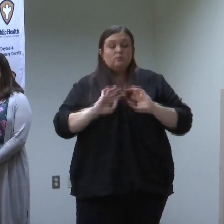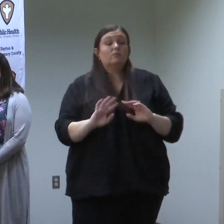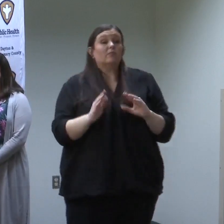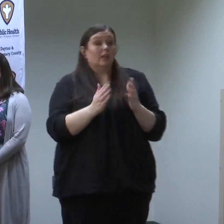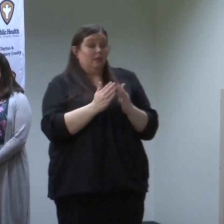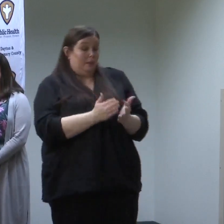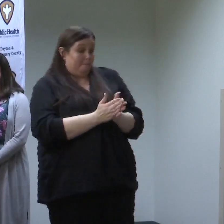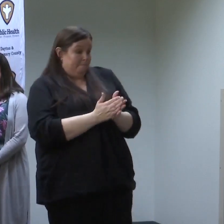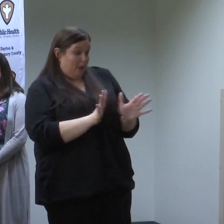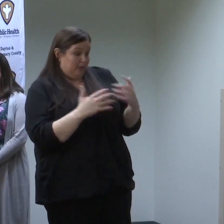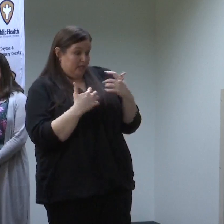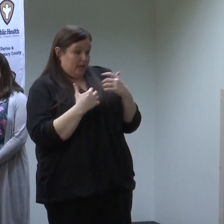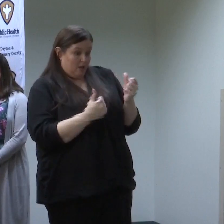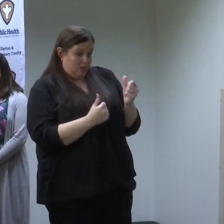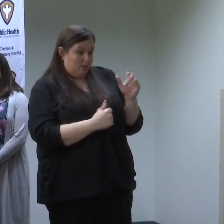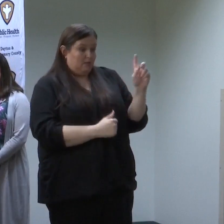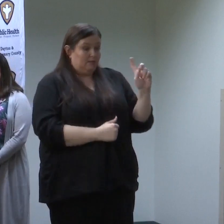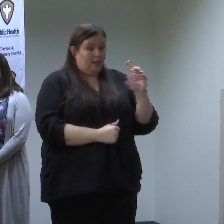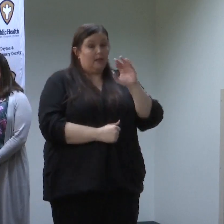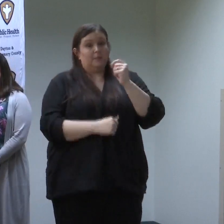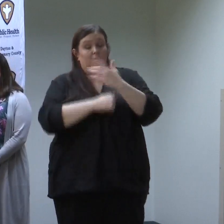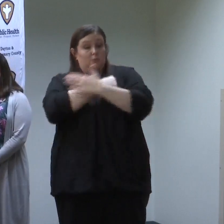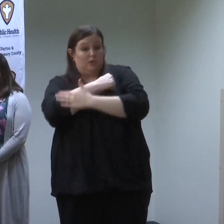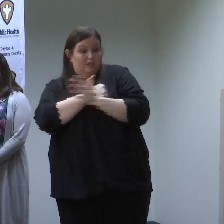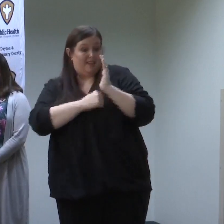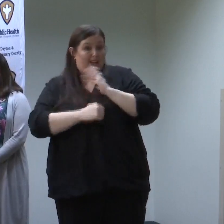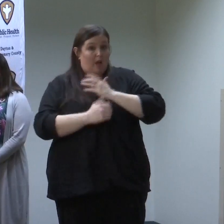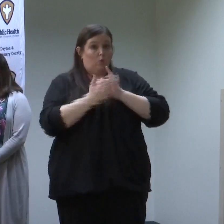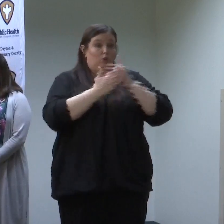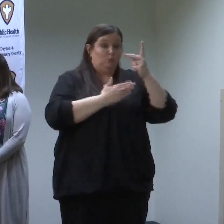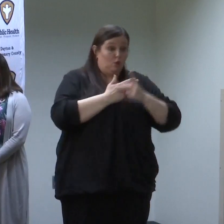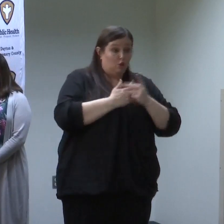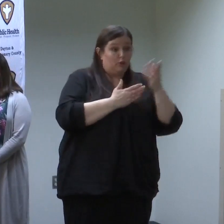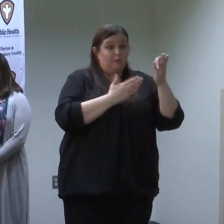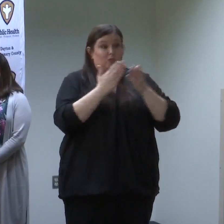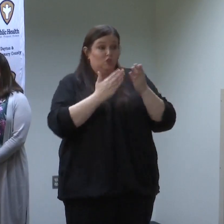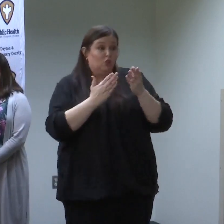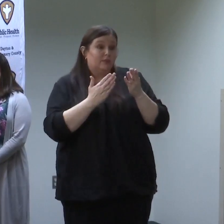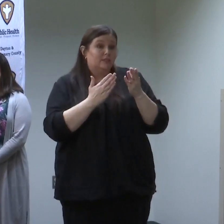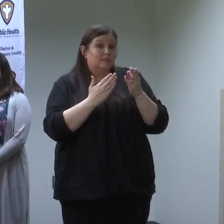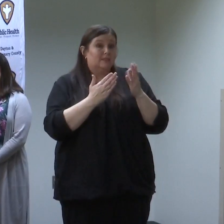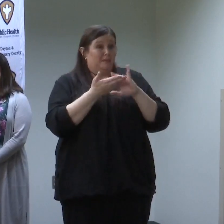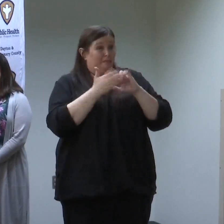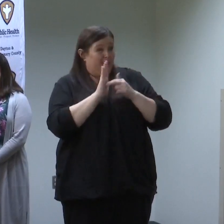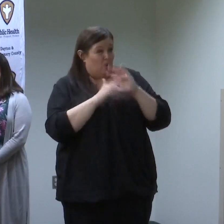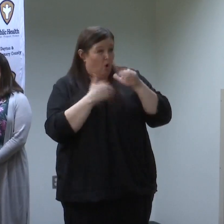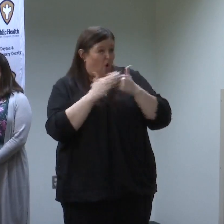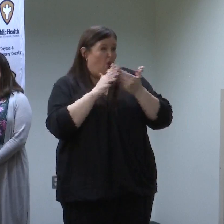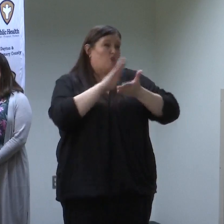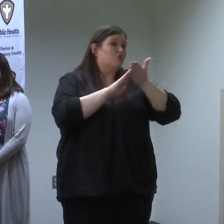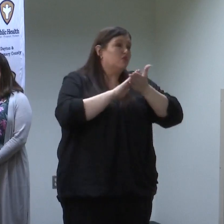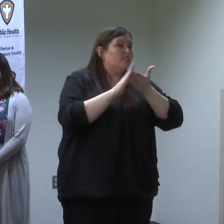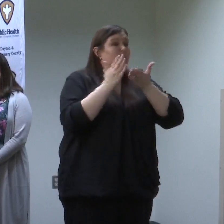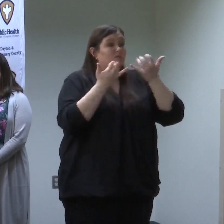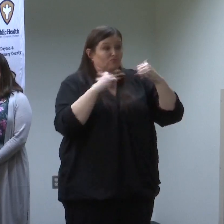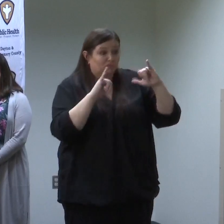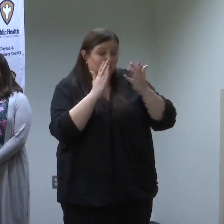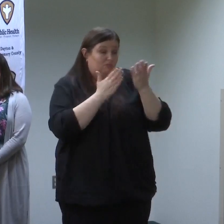Public health, Dayton and Montgomery County, and our programs and services are not immune from this issue as well. And yes, we are public